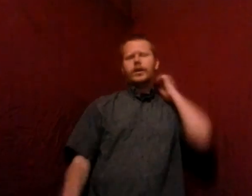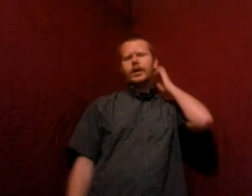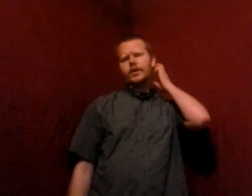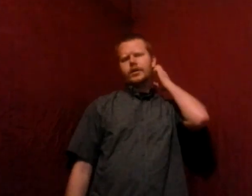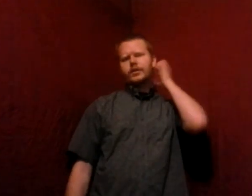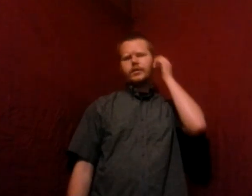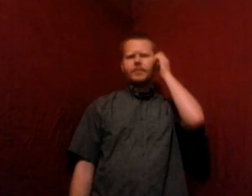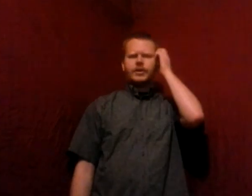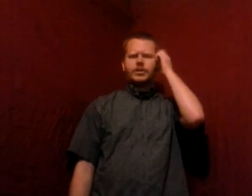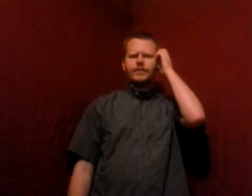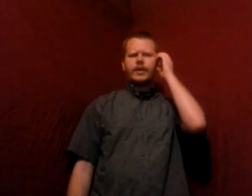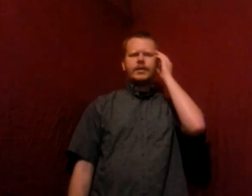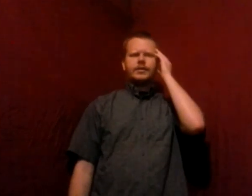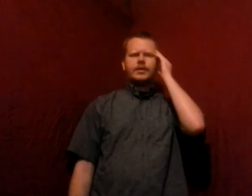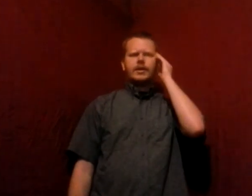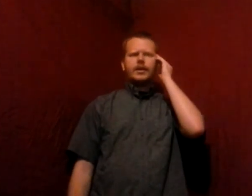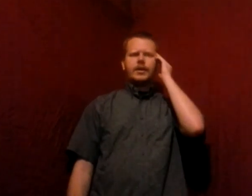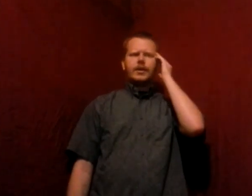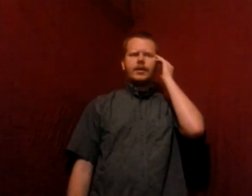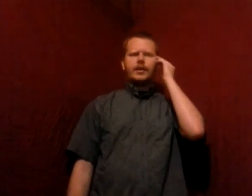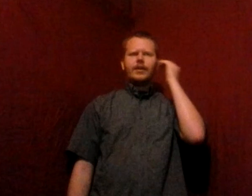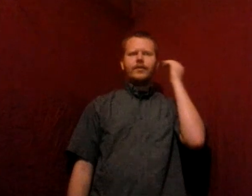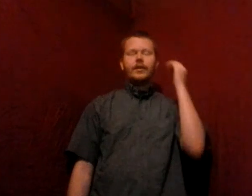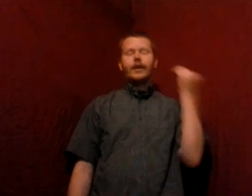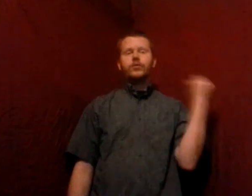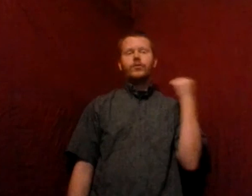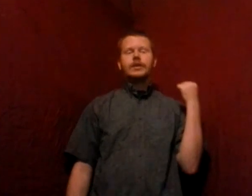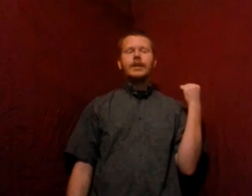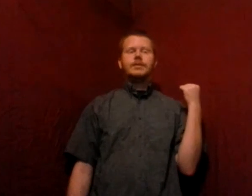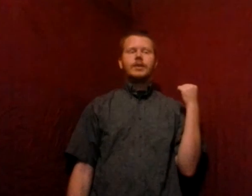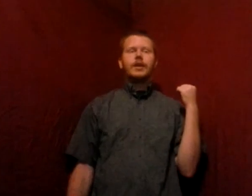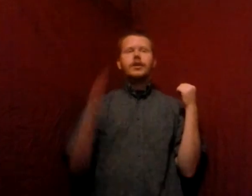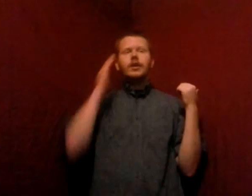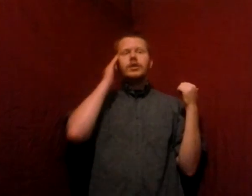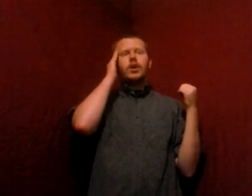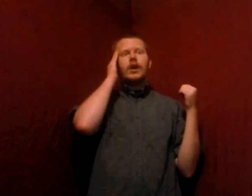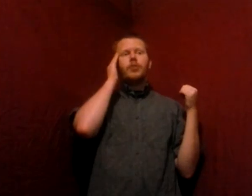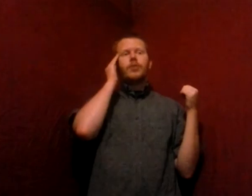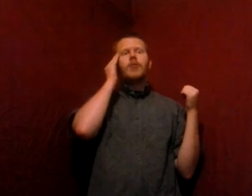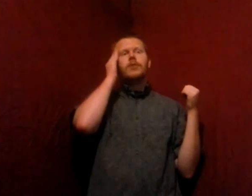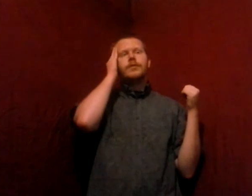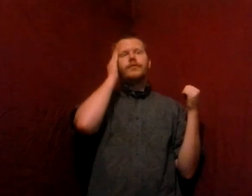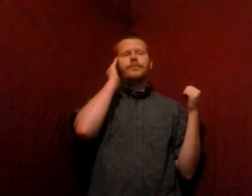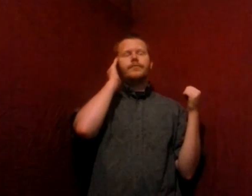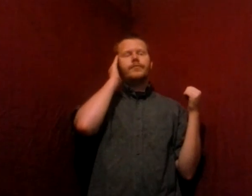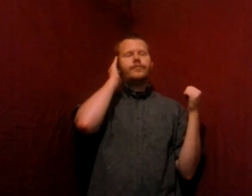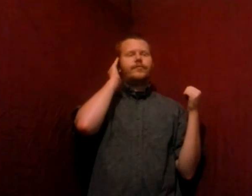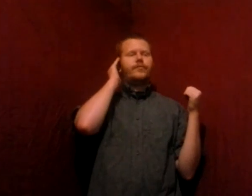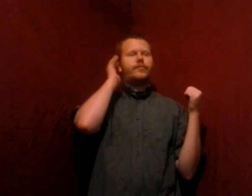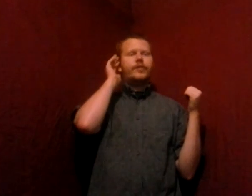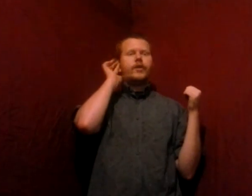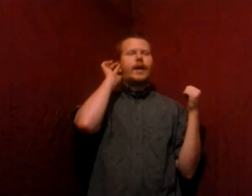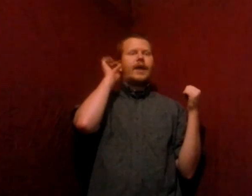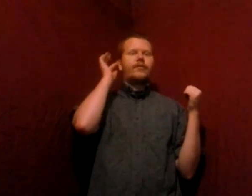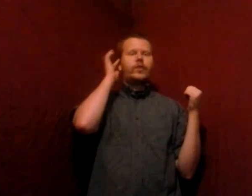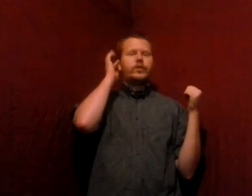when uh my shift ends and the actual voice guys begin so i'll probably video it after i